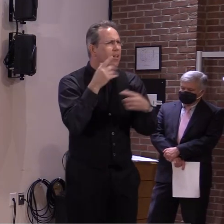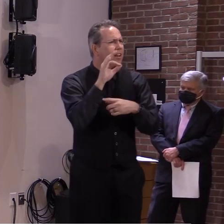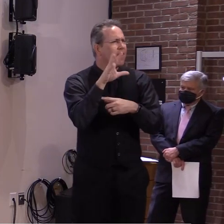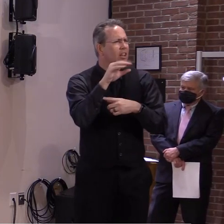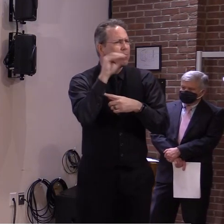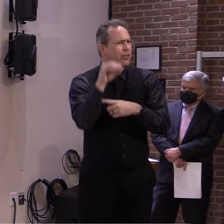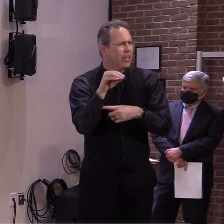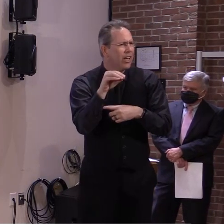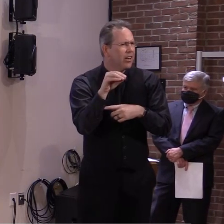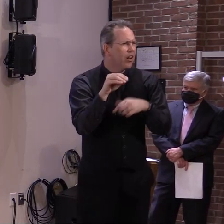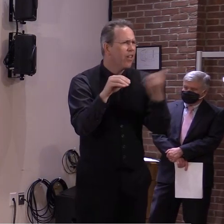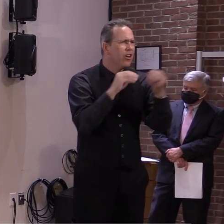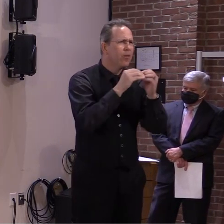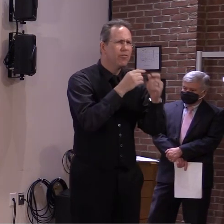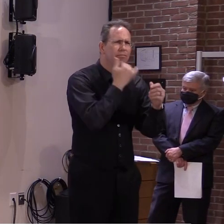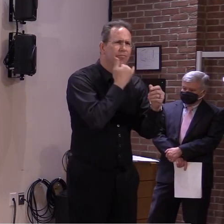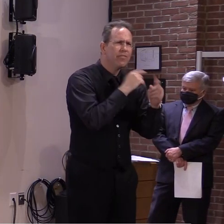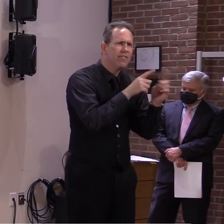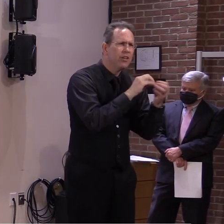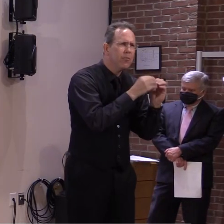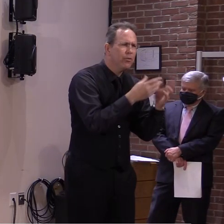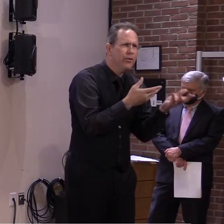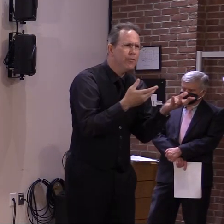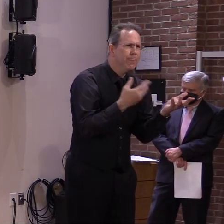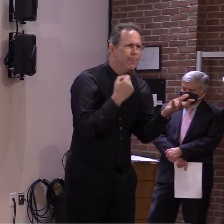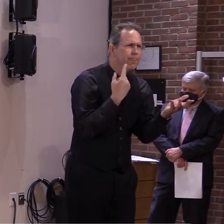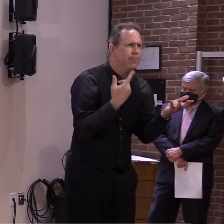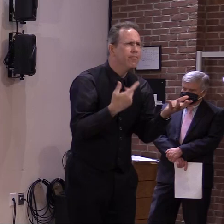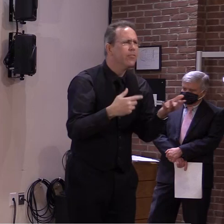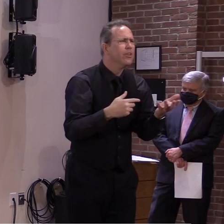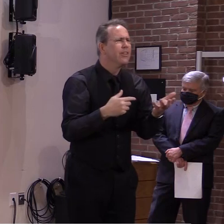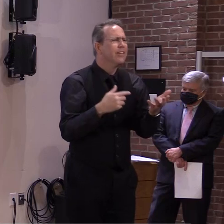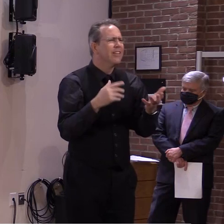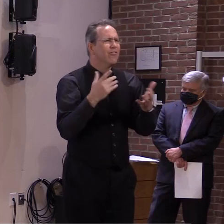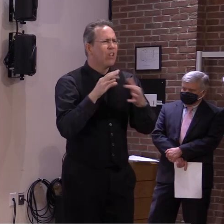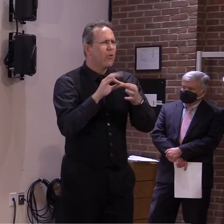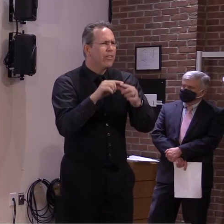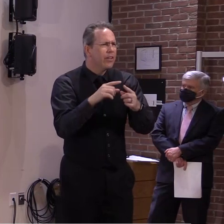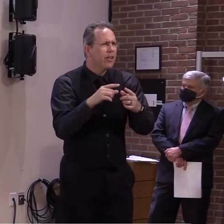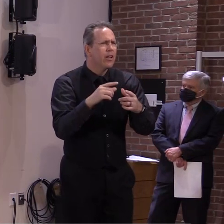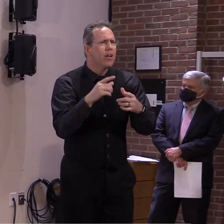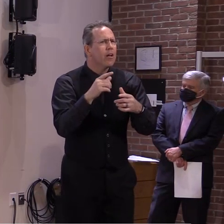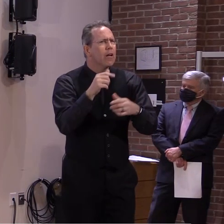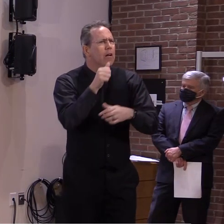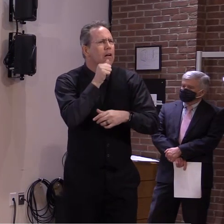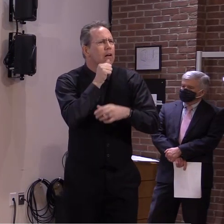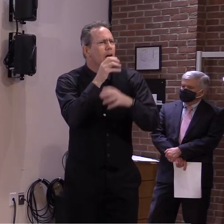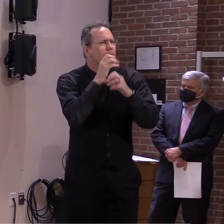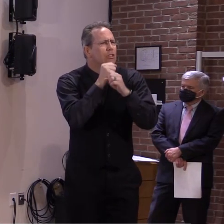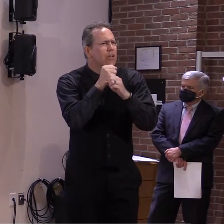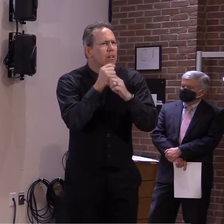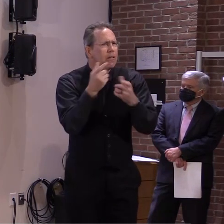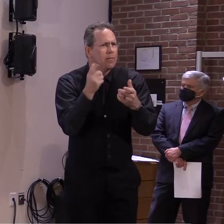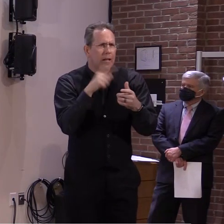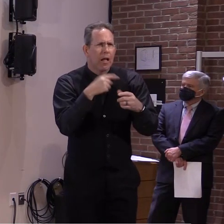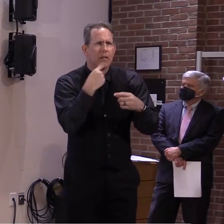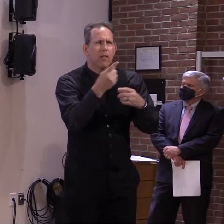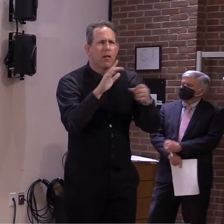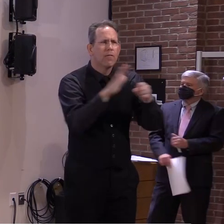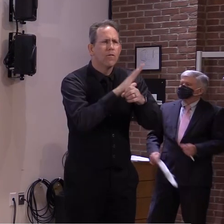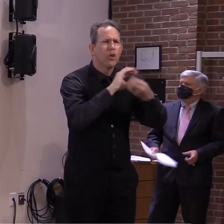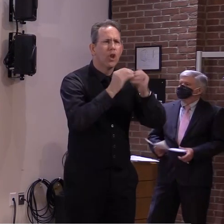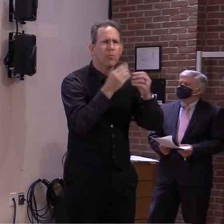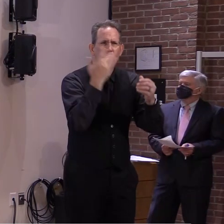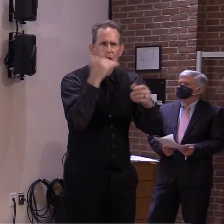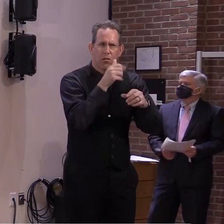confidentiality for people who become vaccinated. And I'm wondering, why 5%, why 95% is